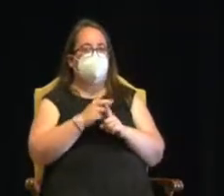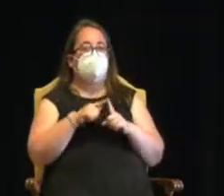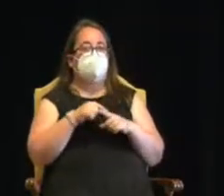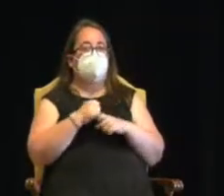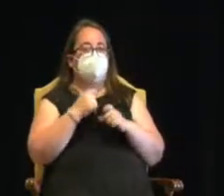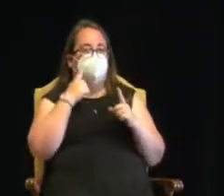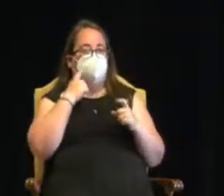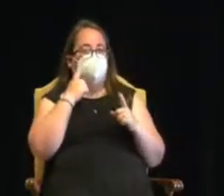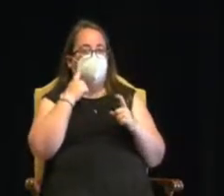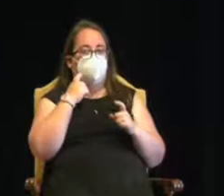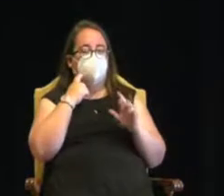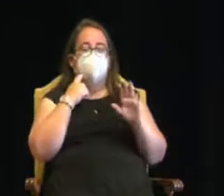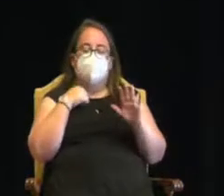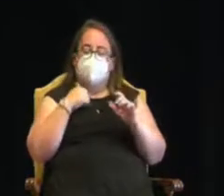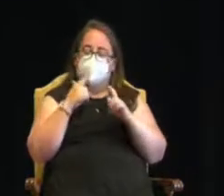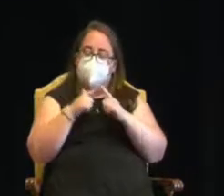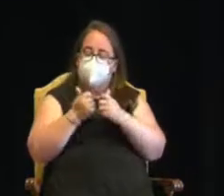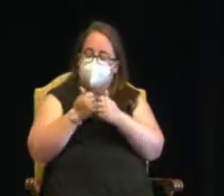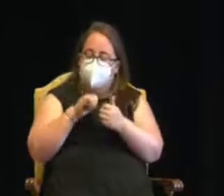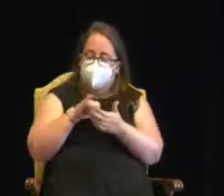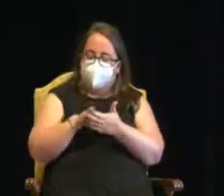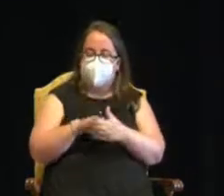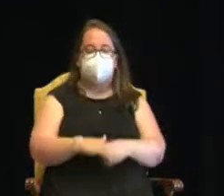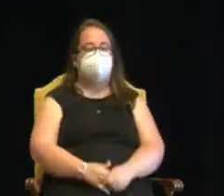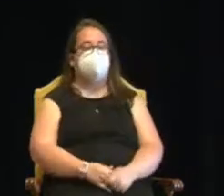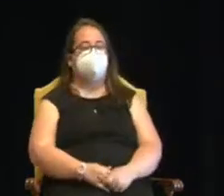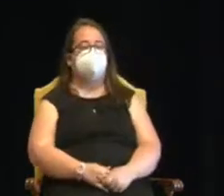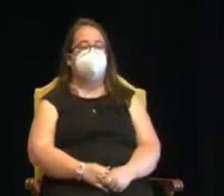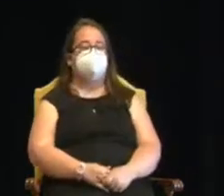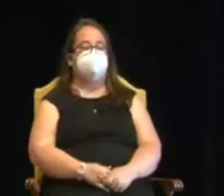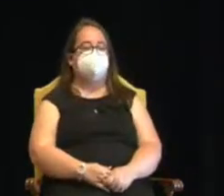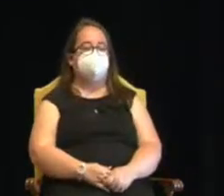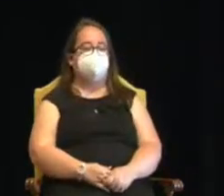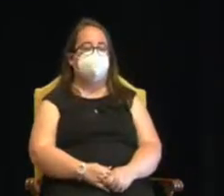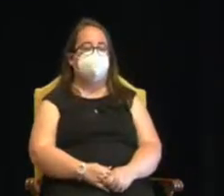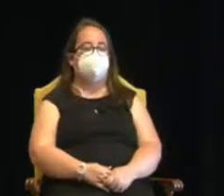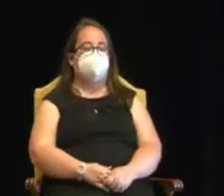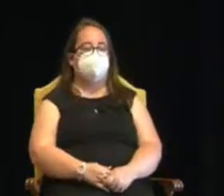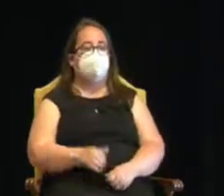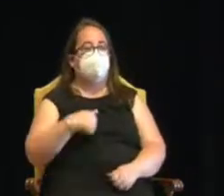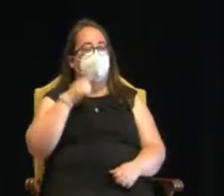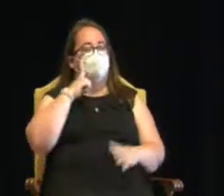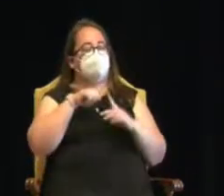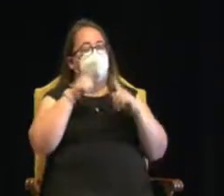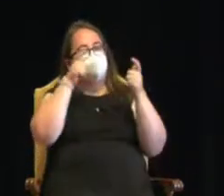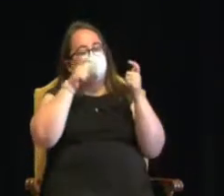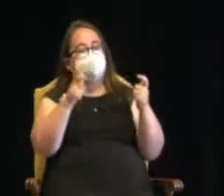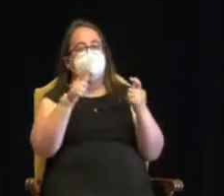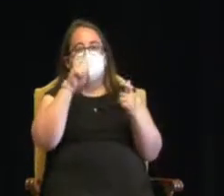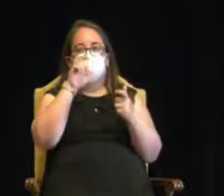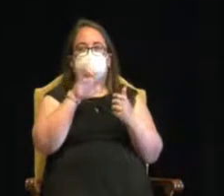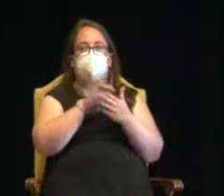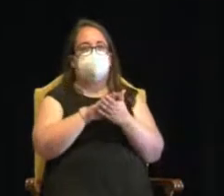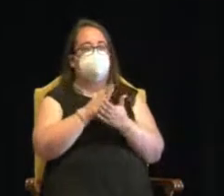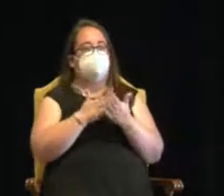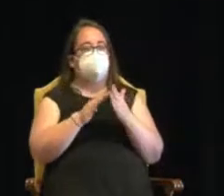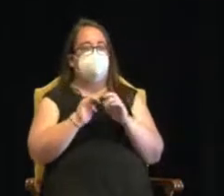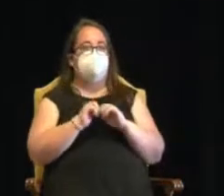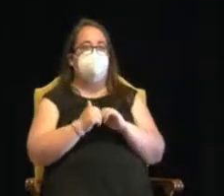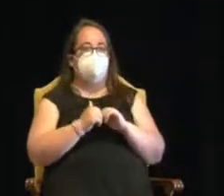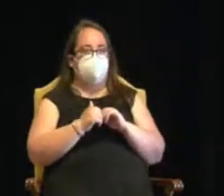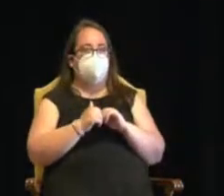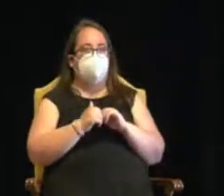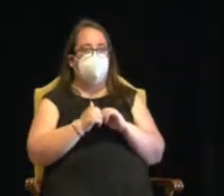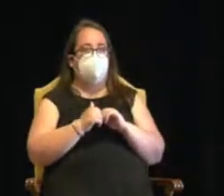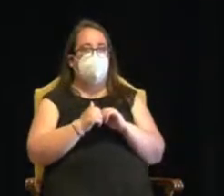cry. So I was like, I'm trying to avoid this. And I've been thinking about that hubris of believing that somehow